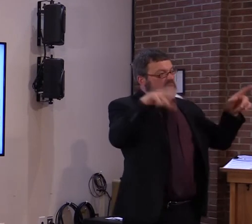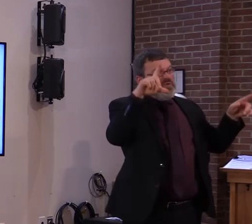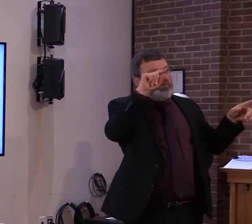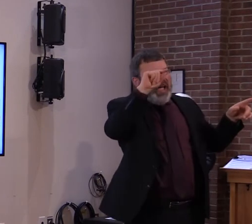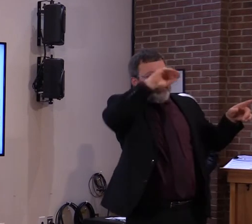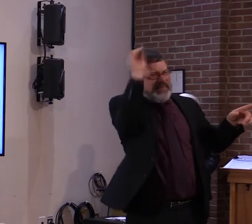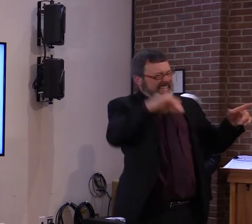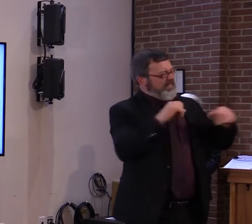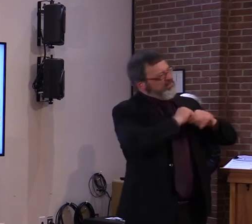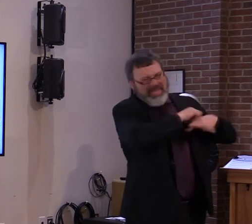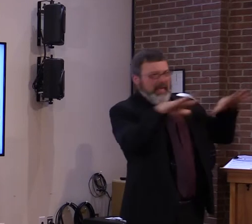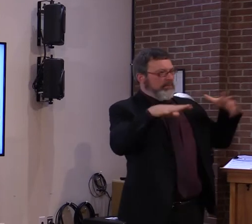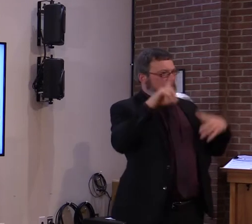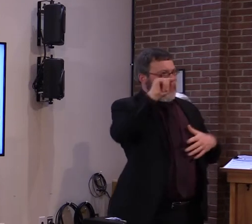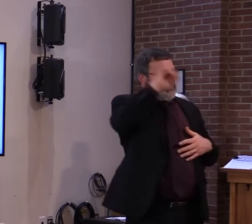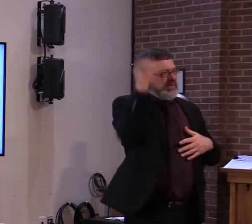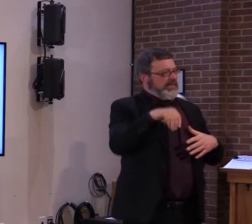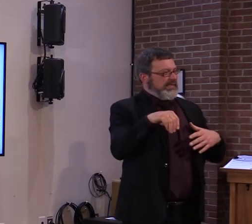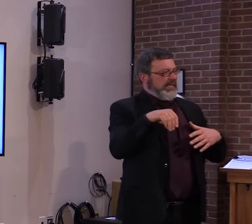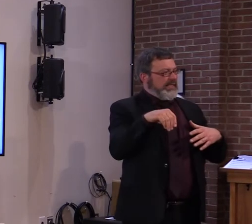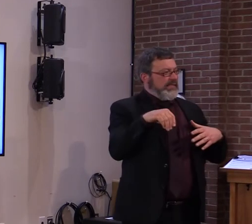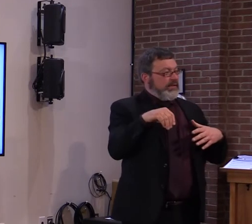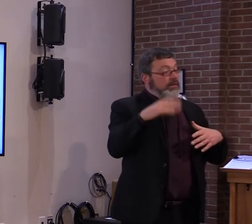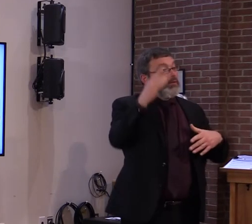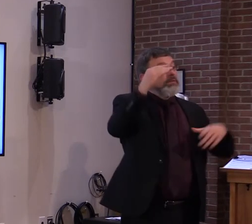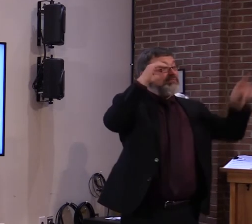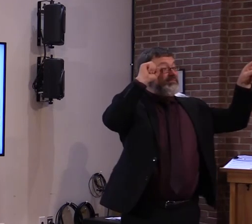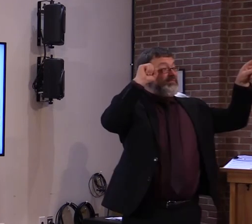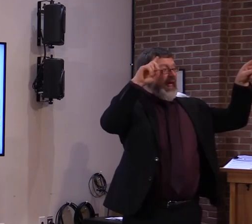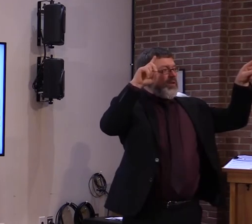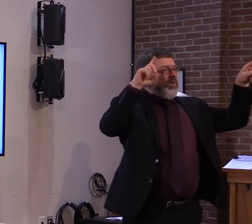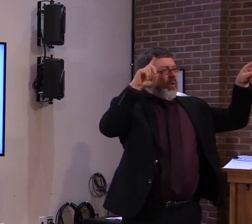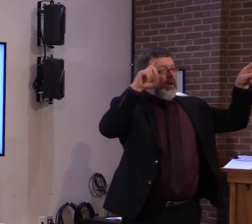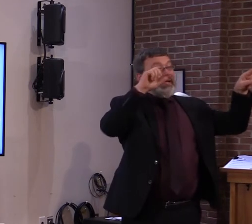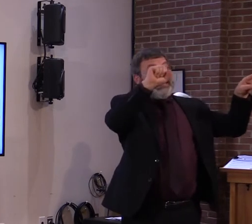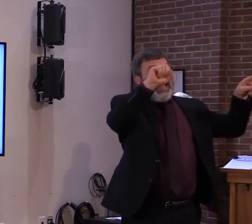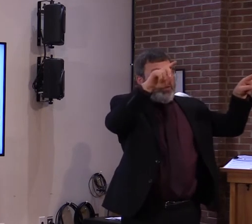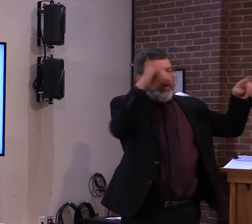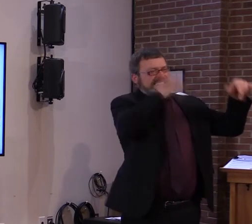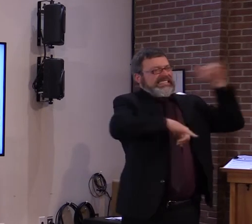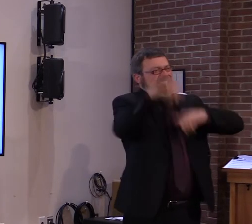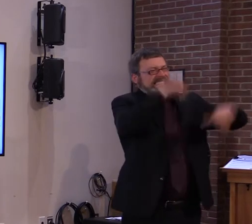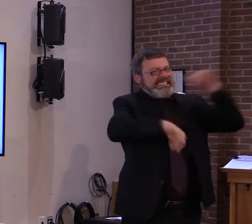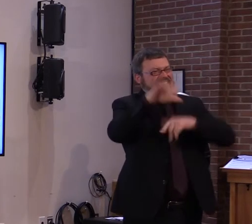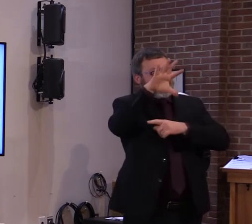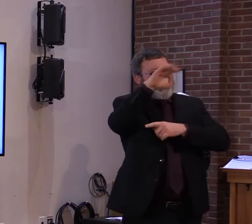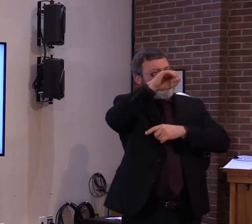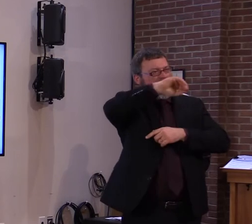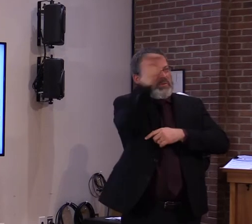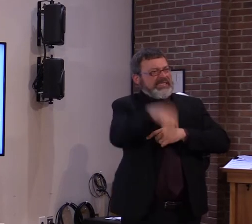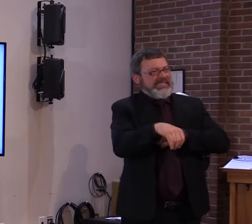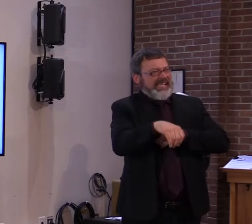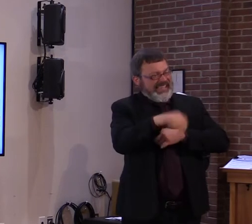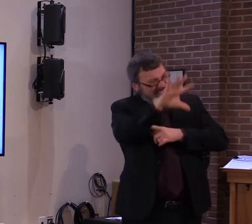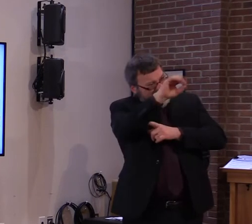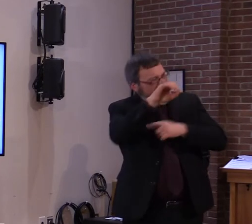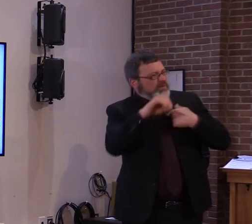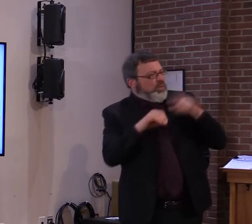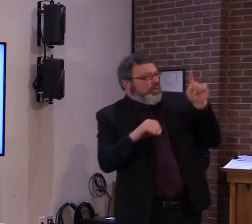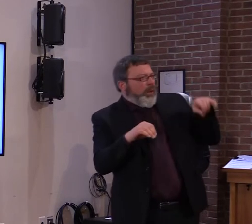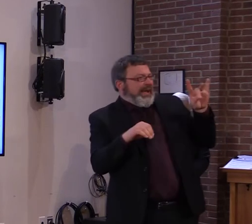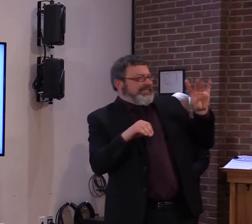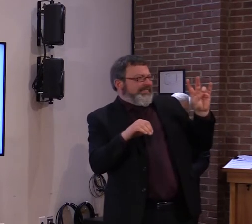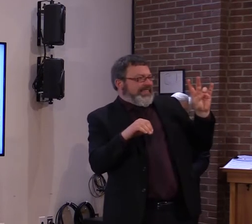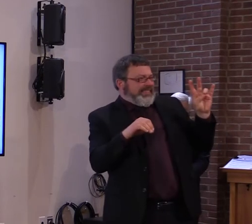One thing that we did note a little earlier in the month, and it's subtle, but the slight blip in